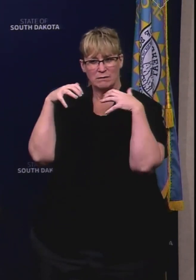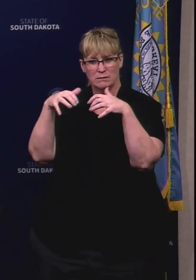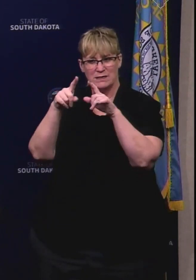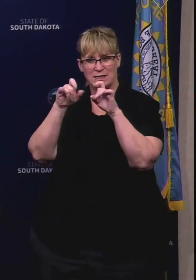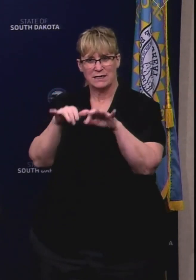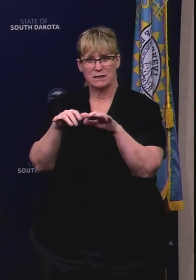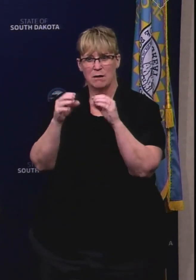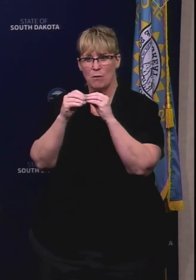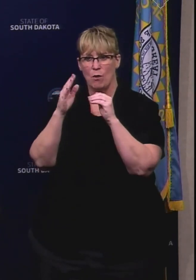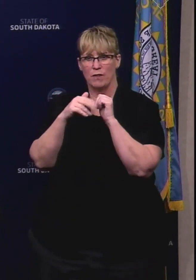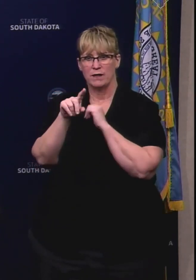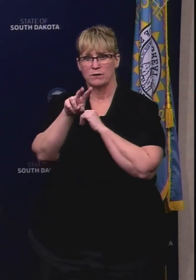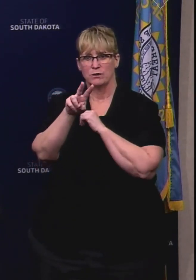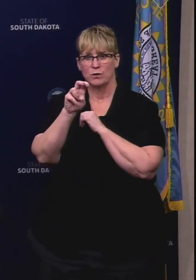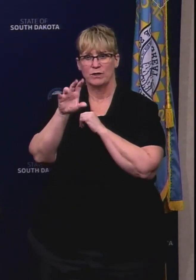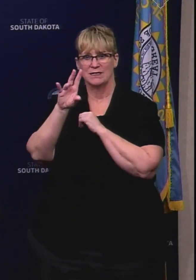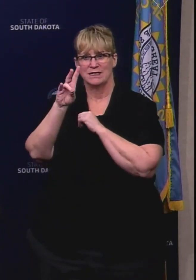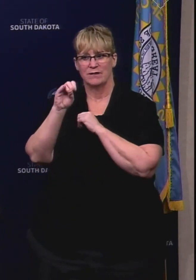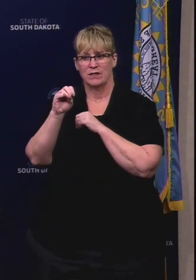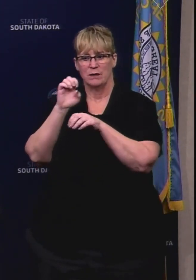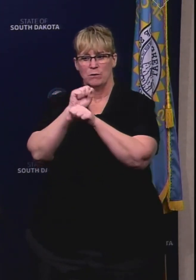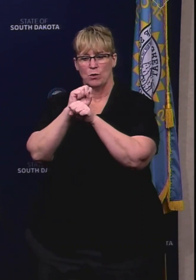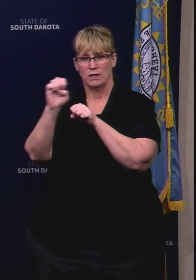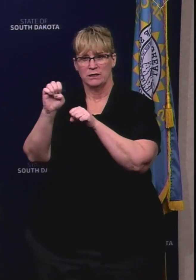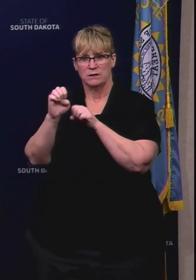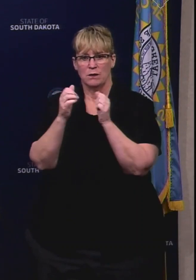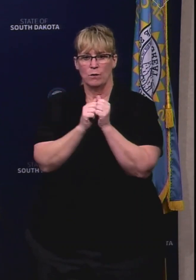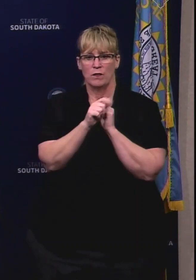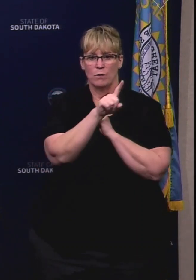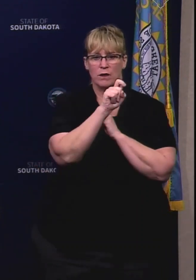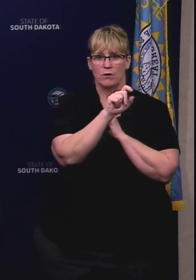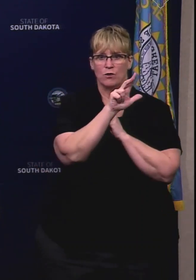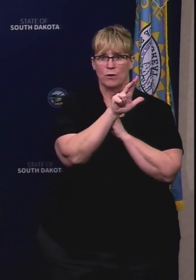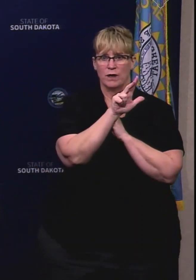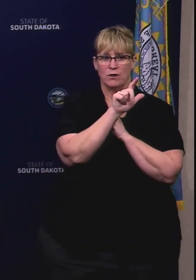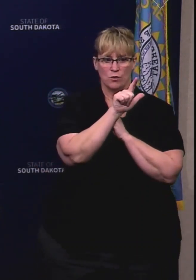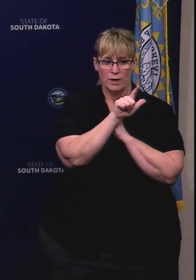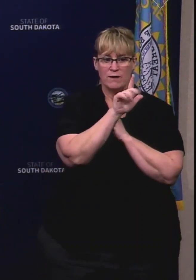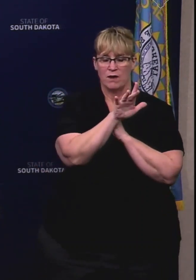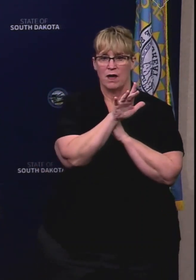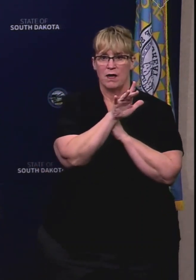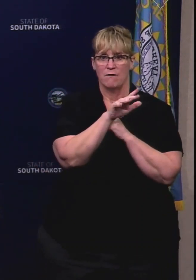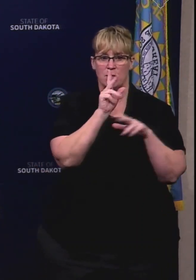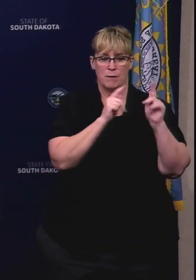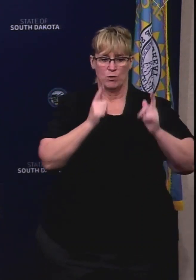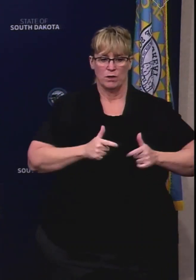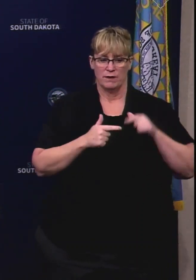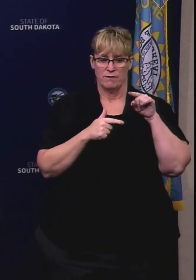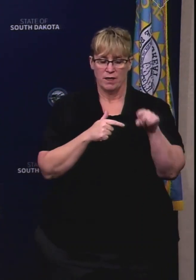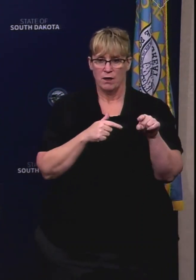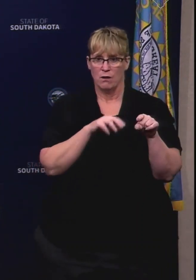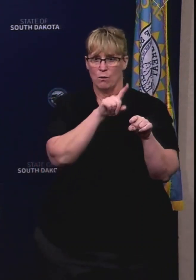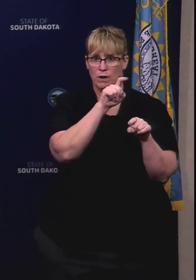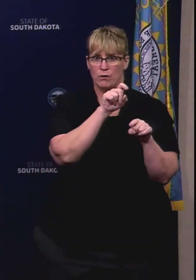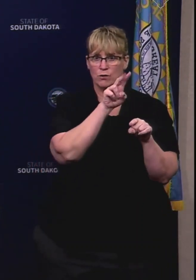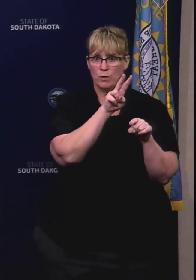over 270 employees, over 125 residents there, and they